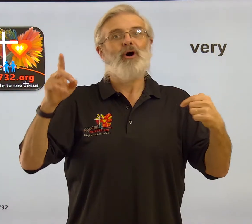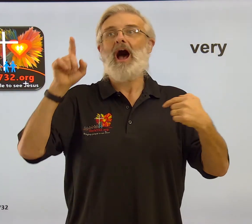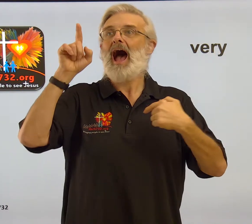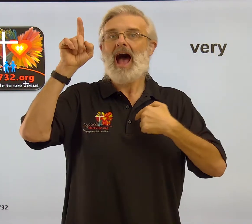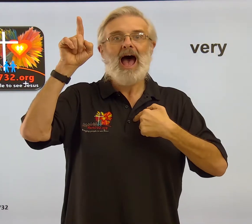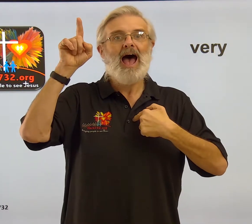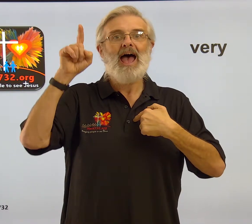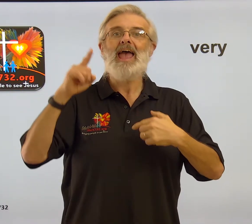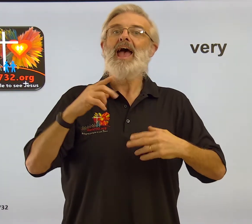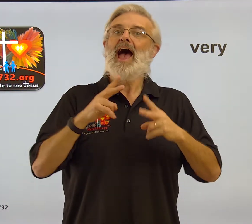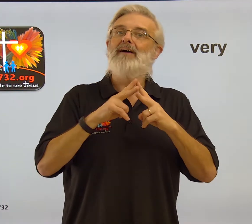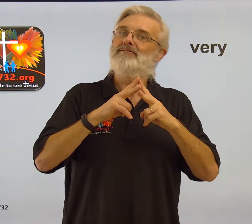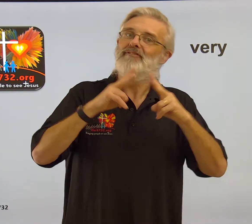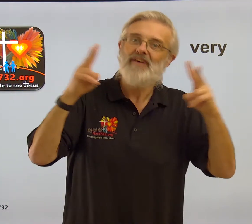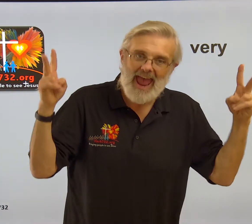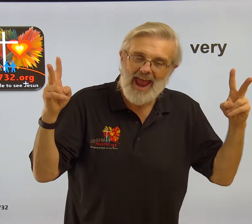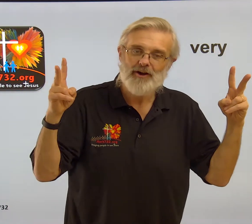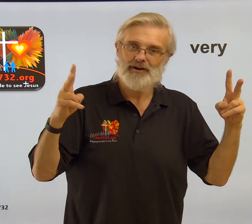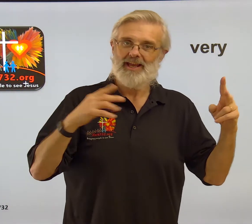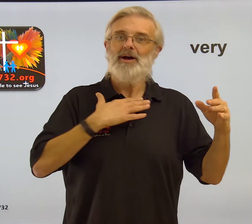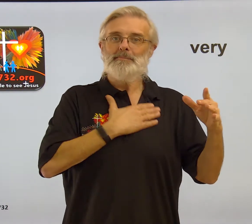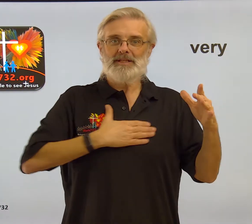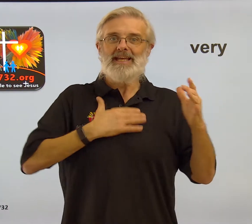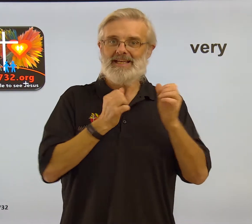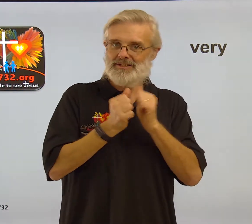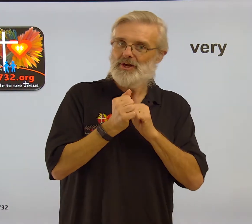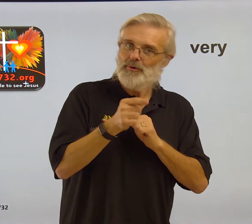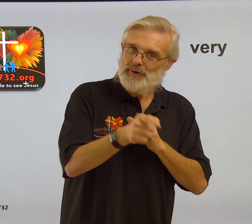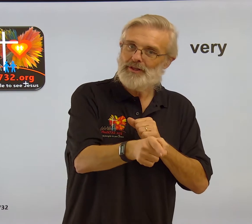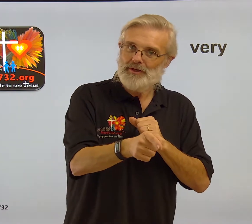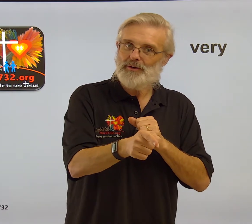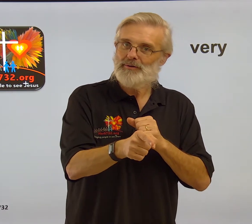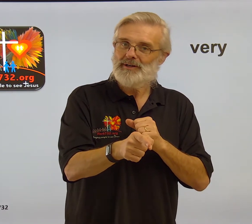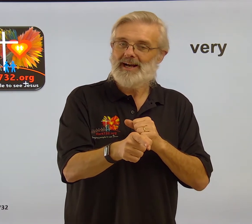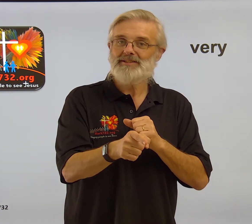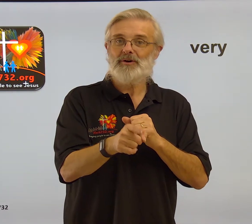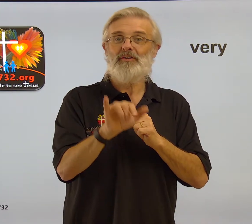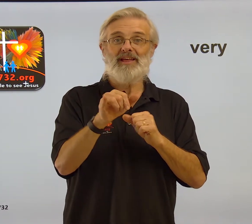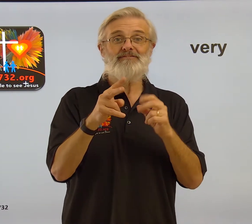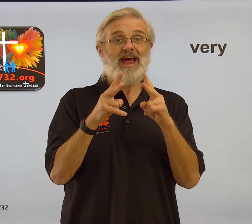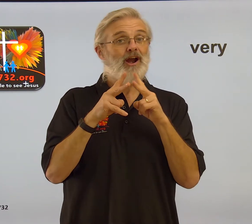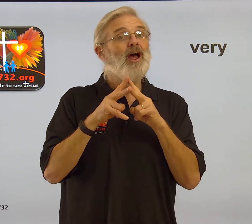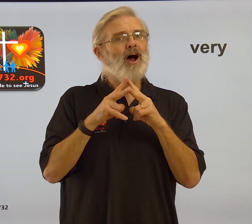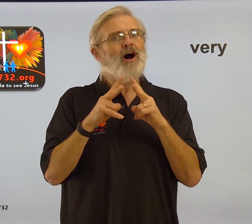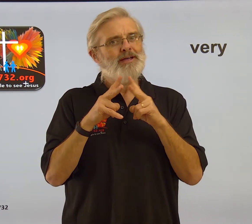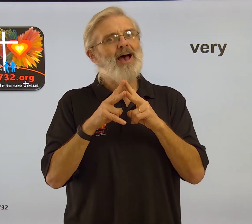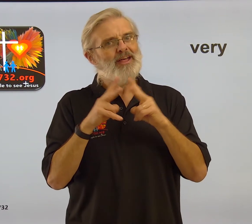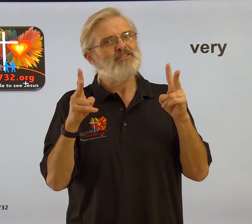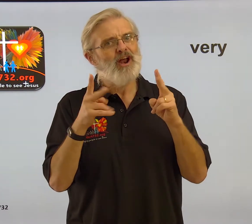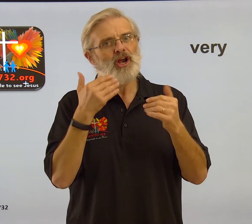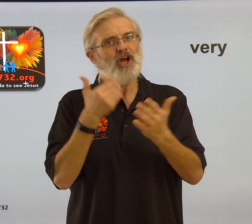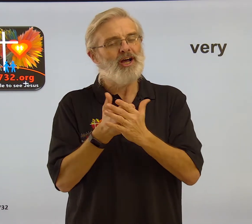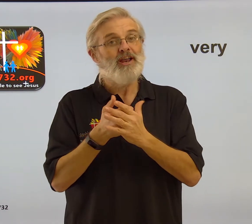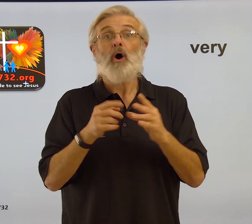I am very pleased with you. And so very, oh yeah, that's very good. Oh,